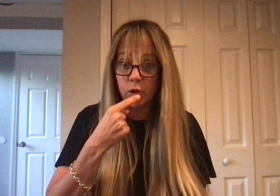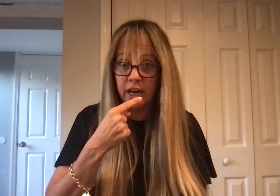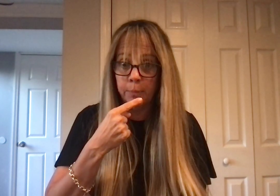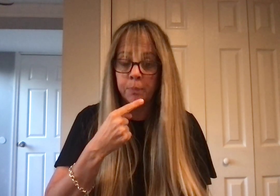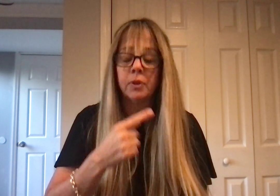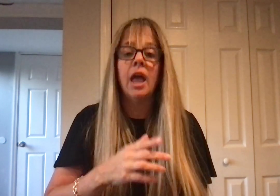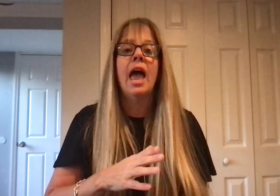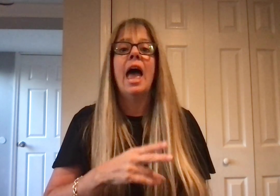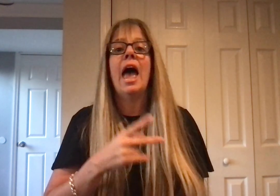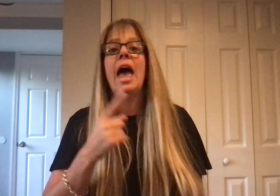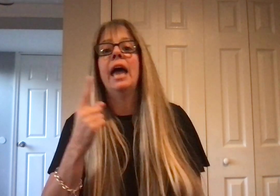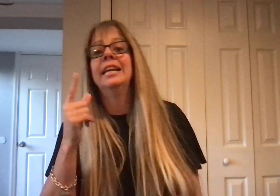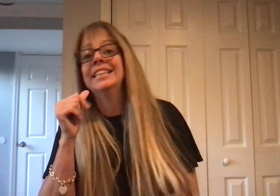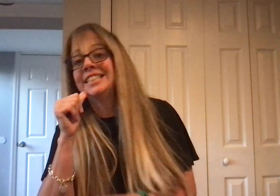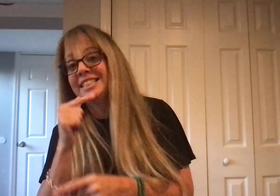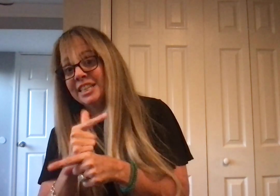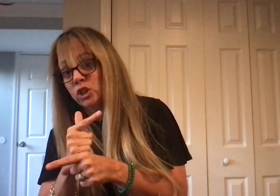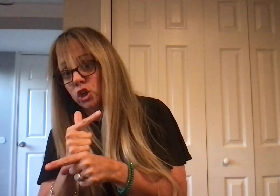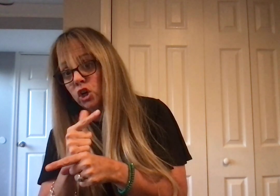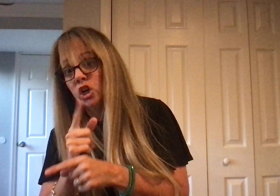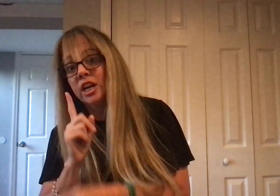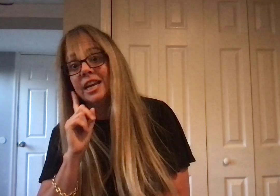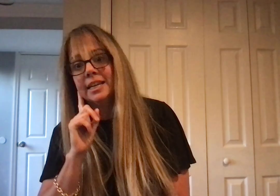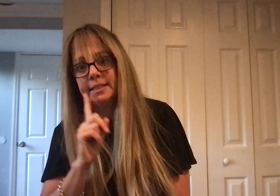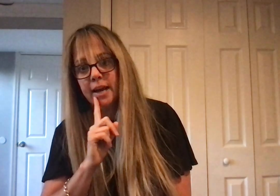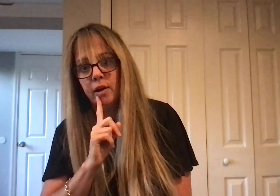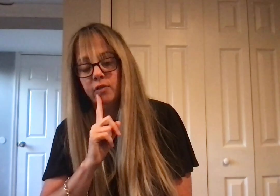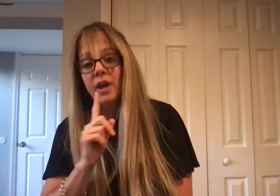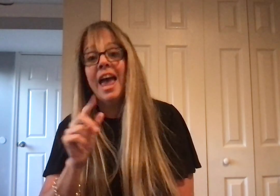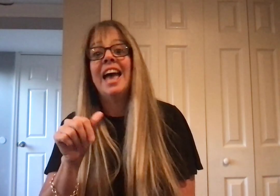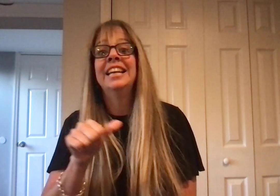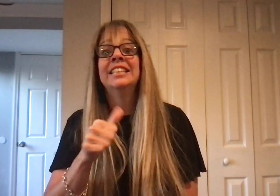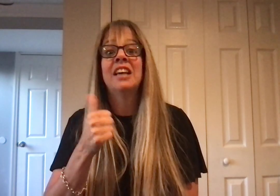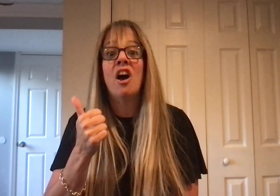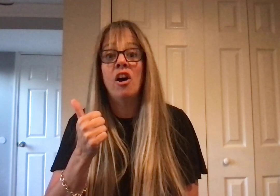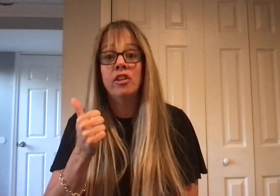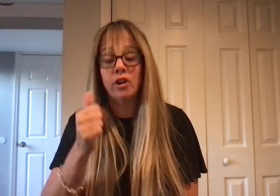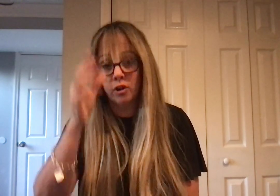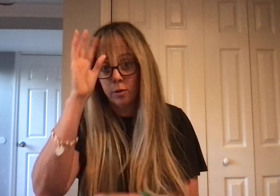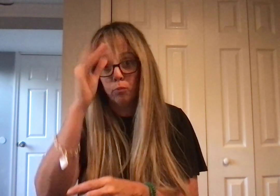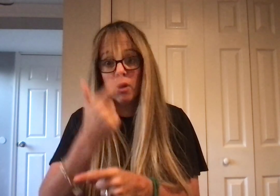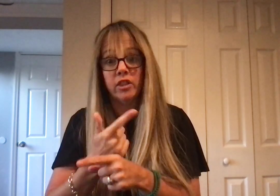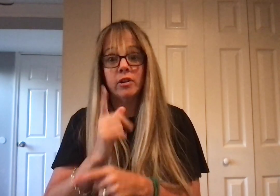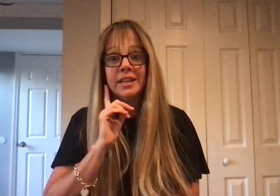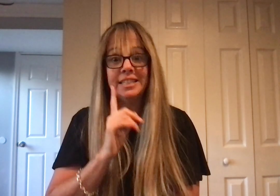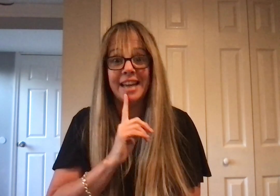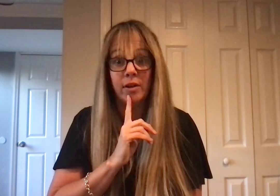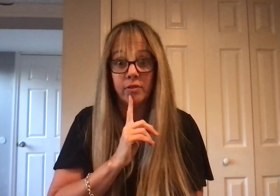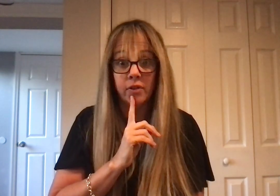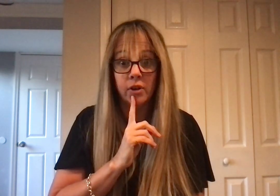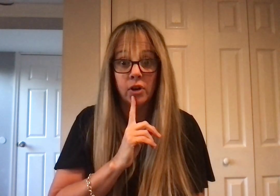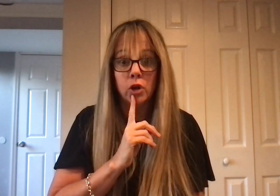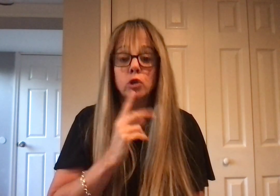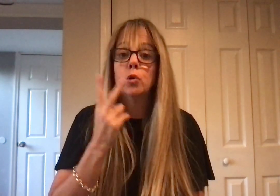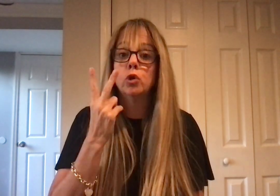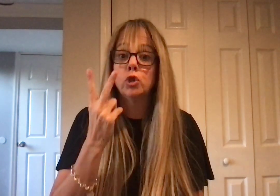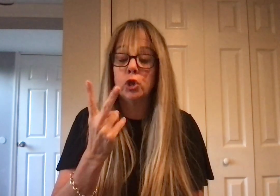hearing, and his sister is deaf, and his other brother is deaf. So there's 2